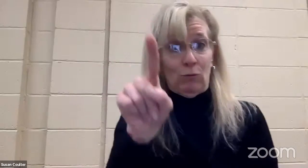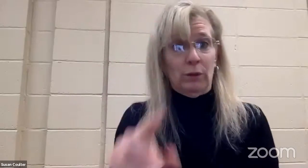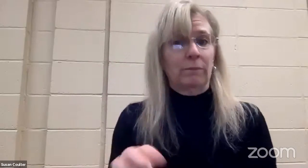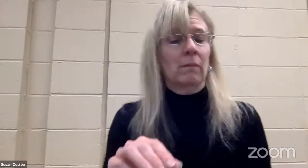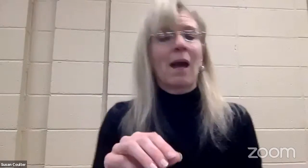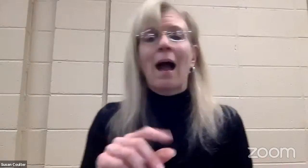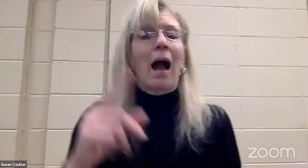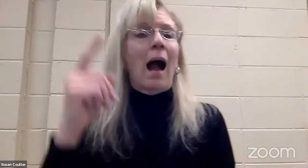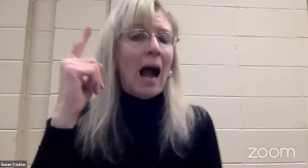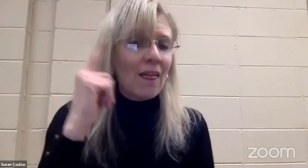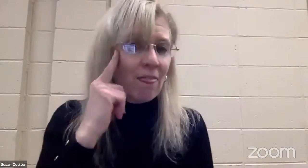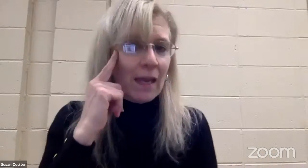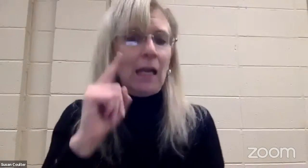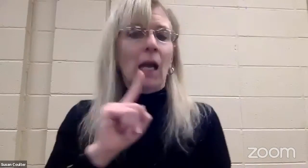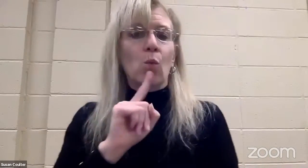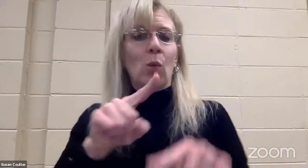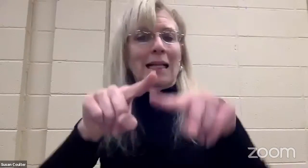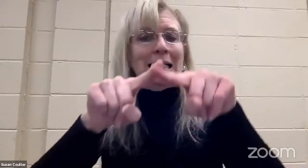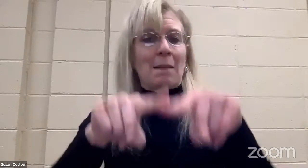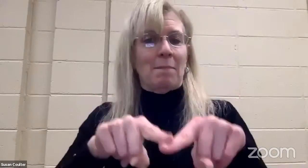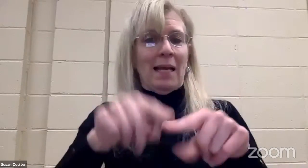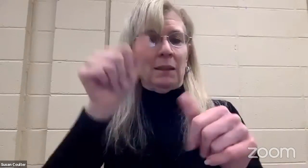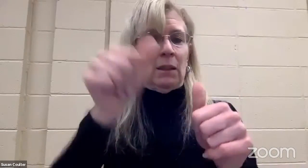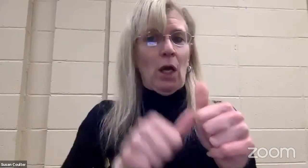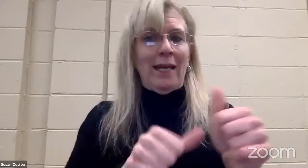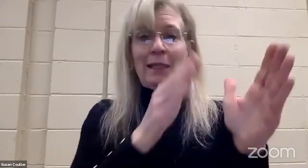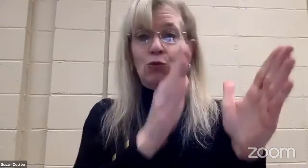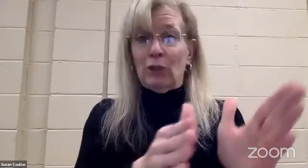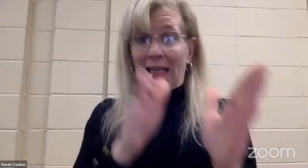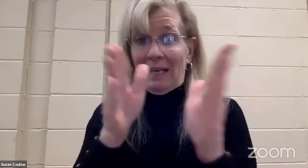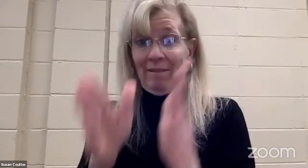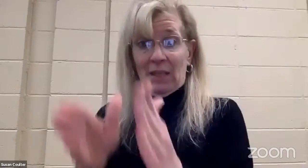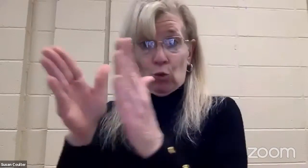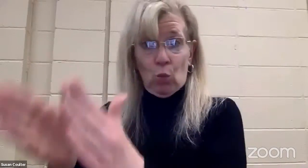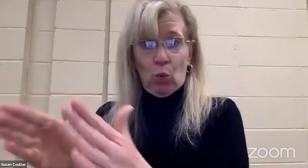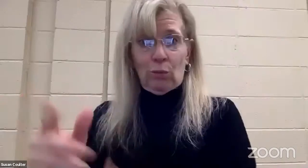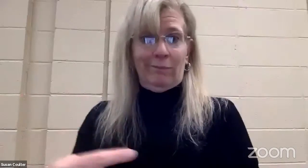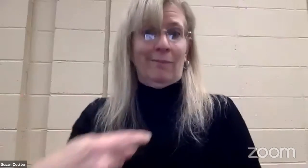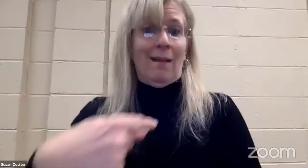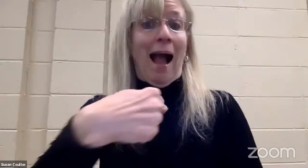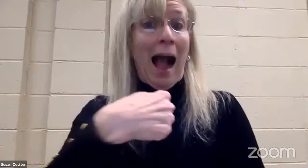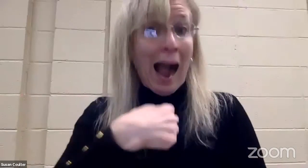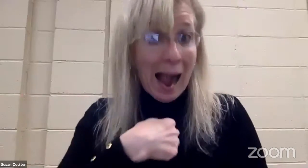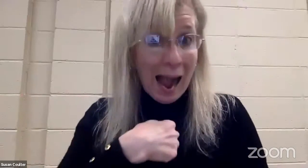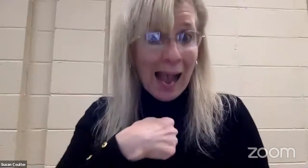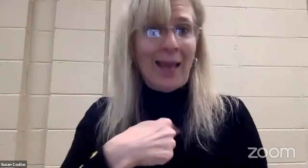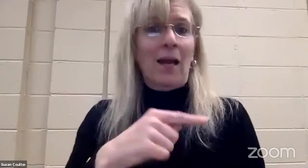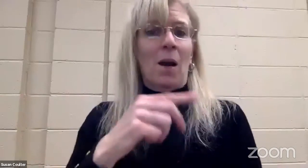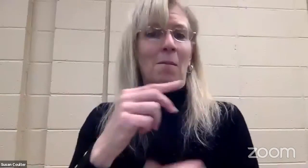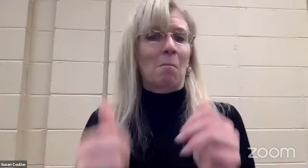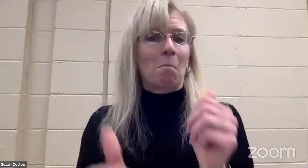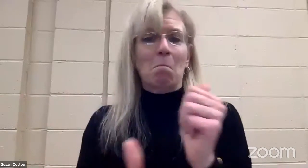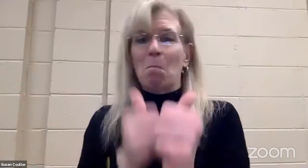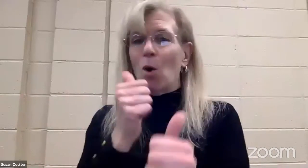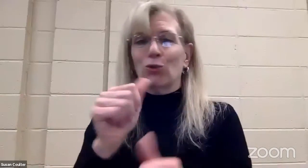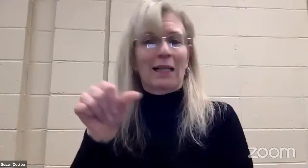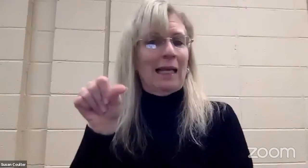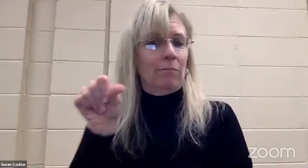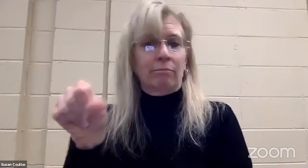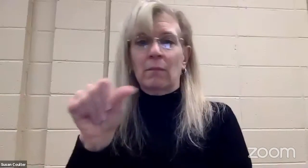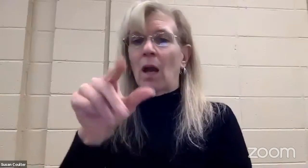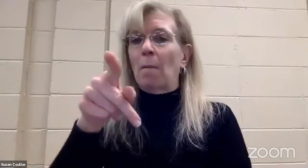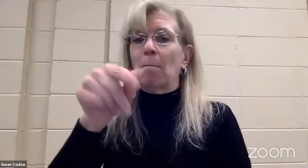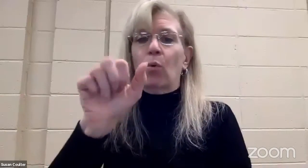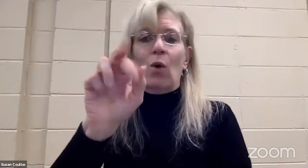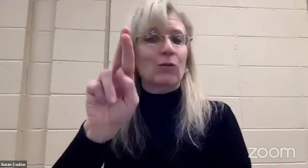Good question. I think it really depends on each individual. I